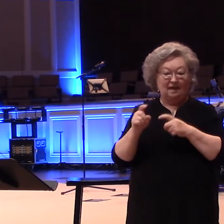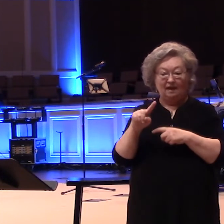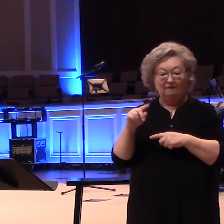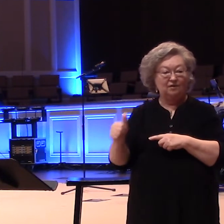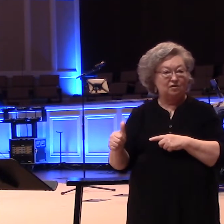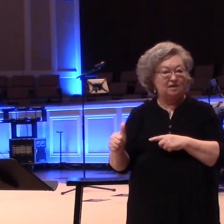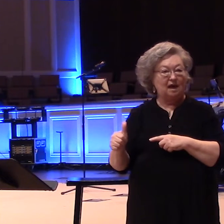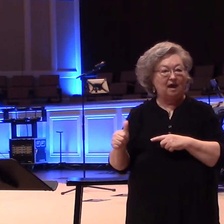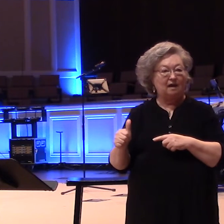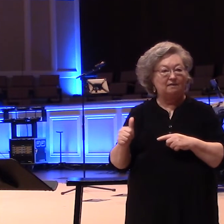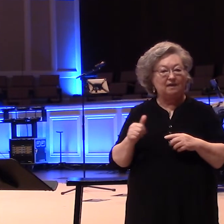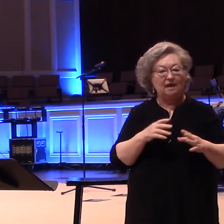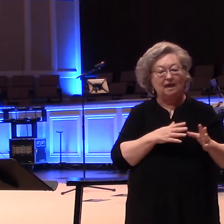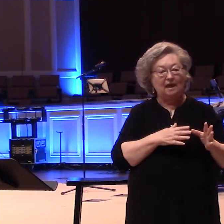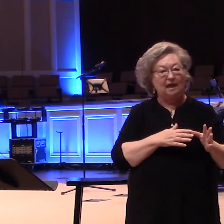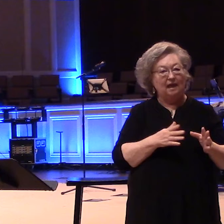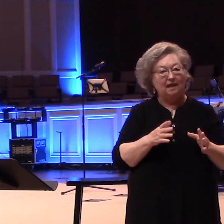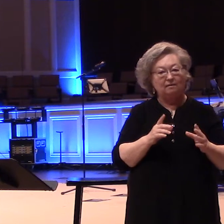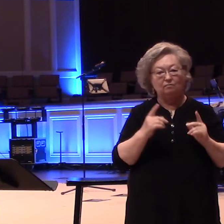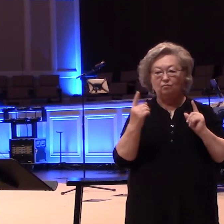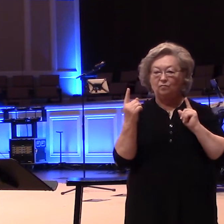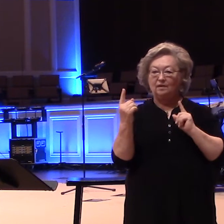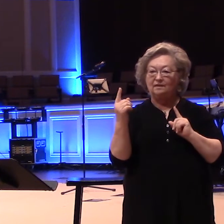Now, I got more stories than that, and so do you.